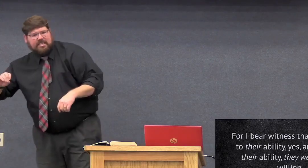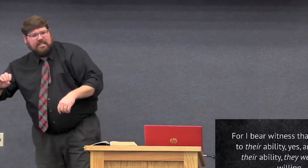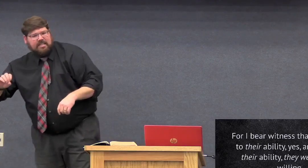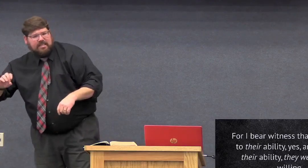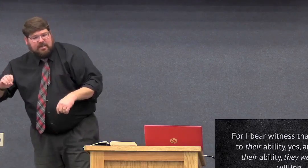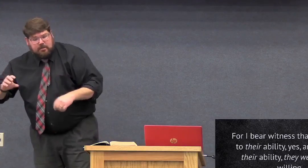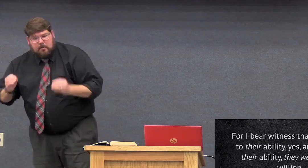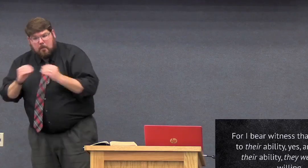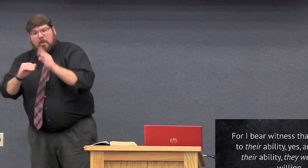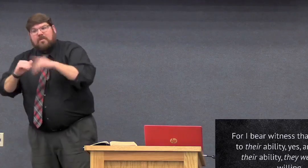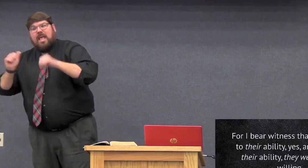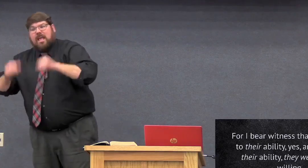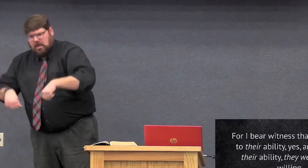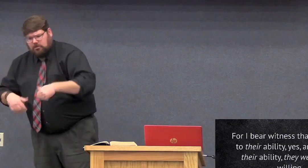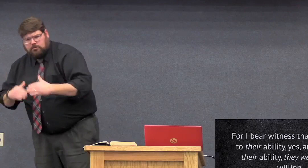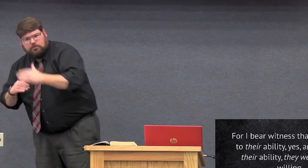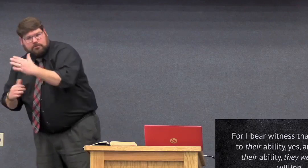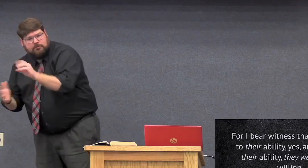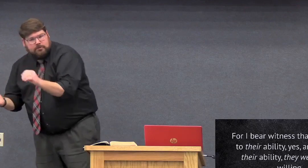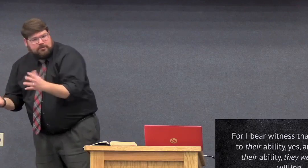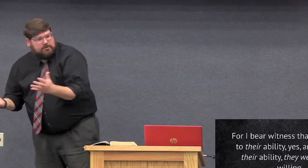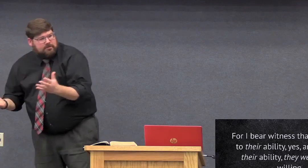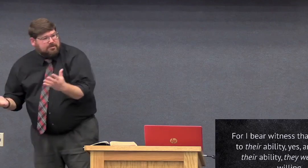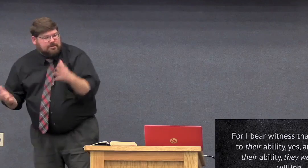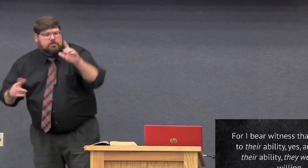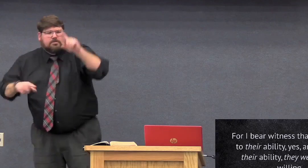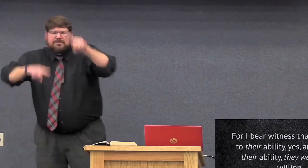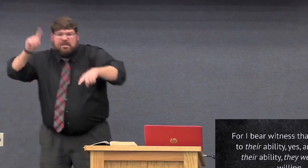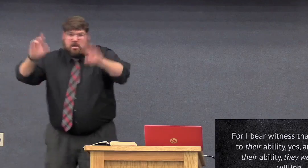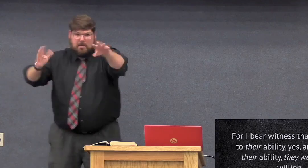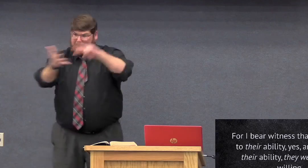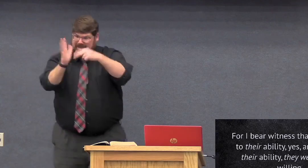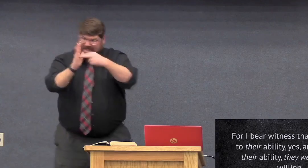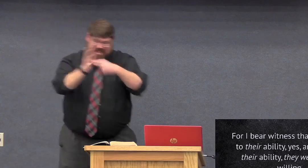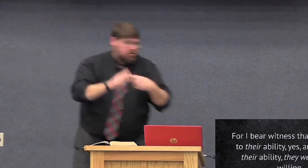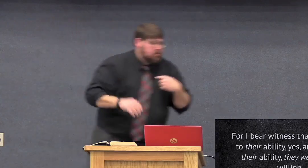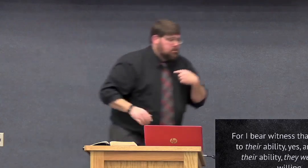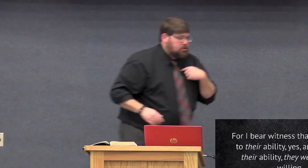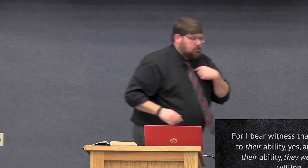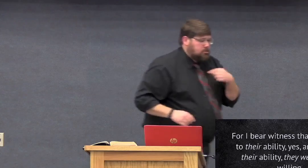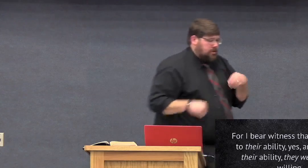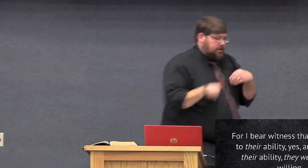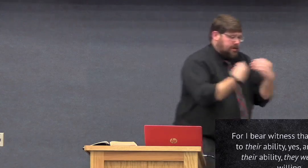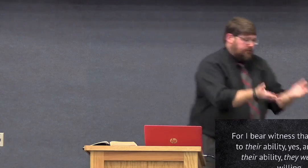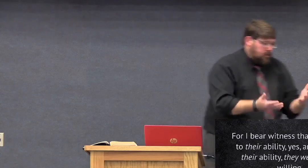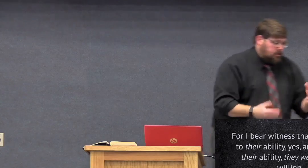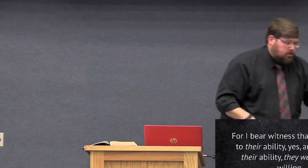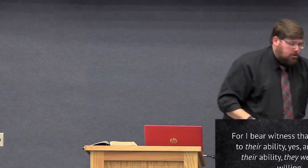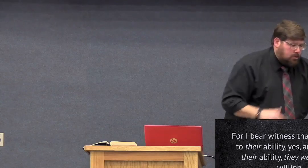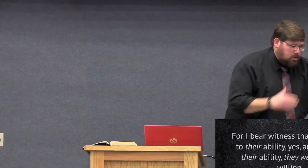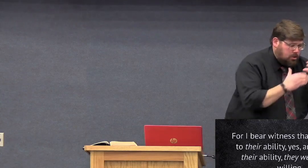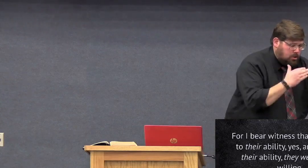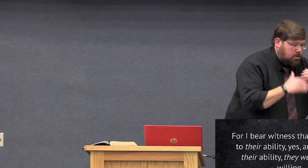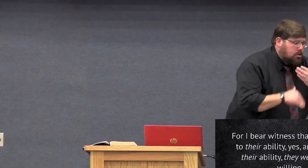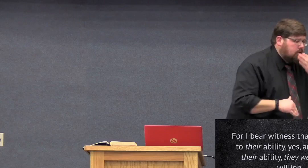you could give your ability, you know, $50. Or if you feel like you could give more, you could give more. So, but I'm not going to say